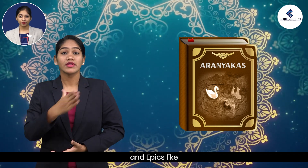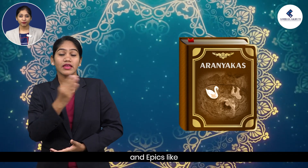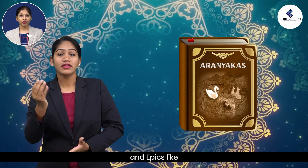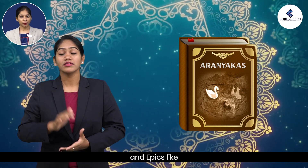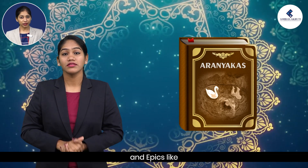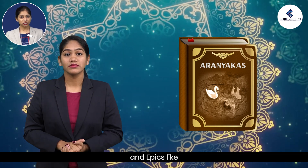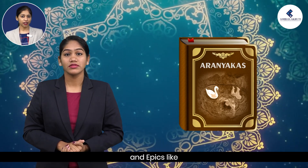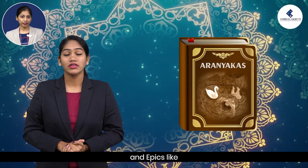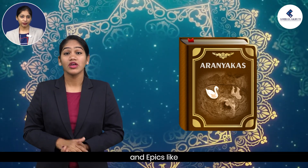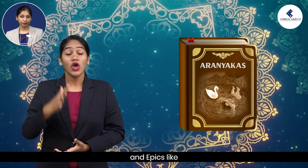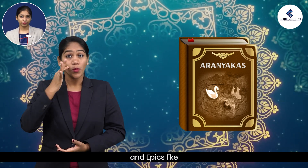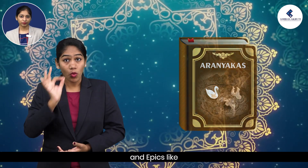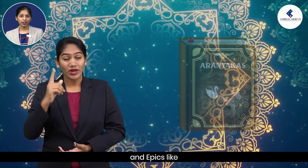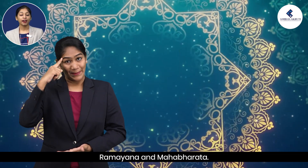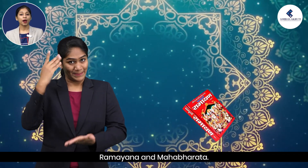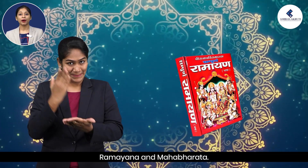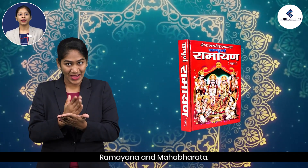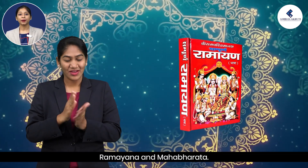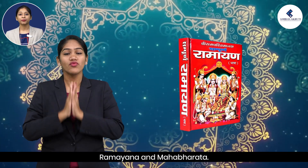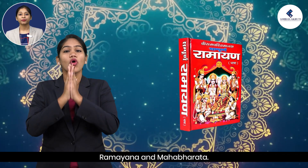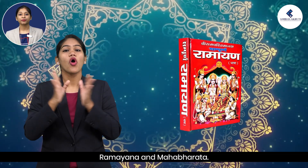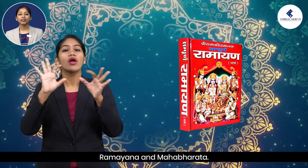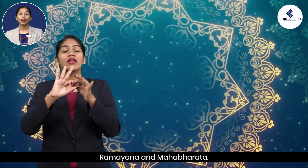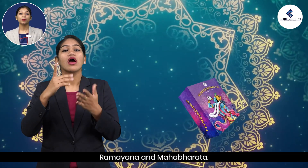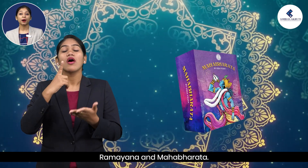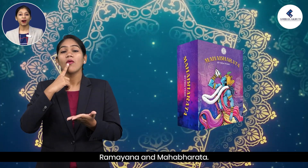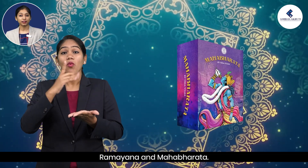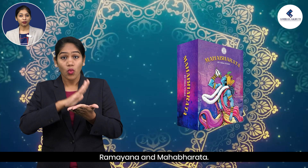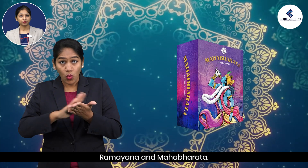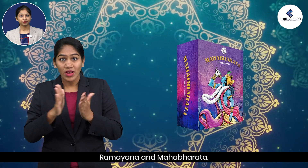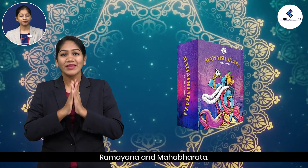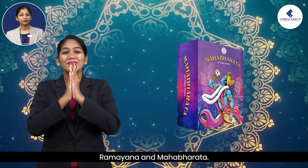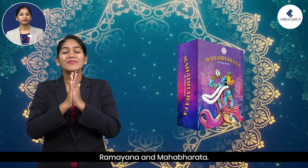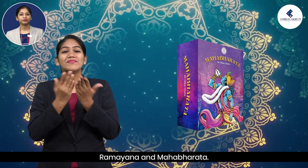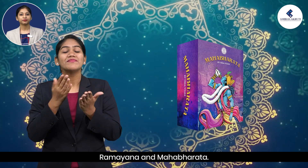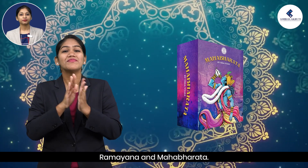and epics like Ramayana and Mahabharata.